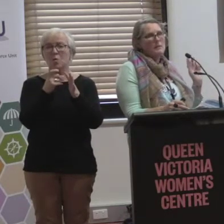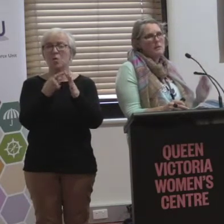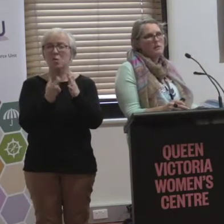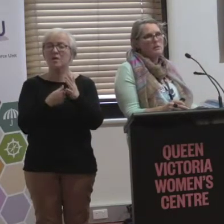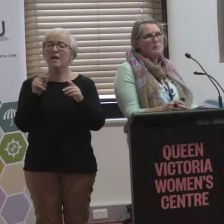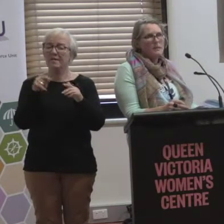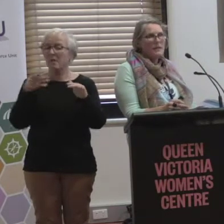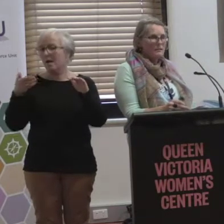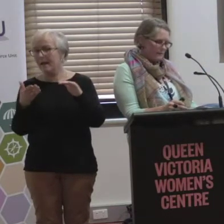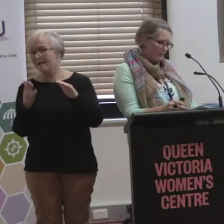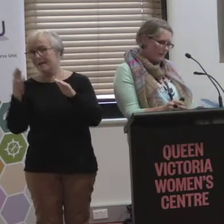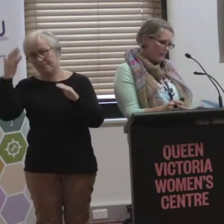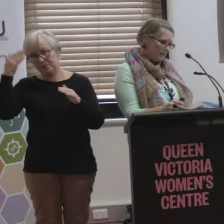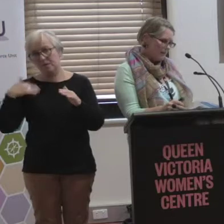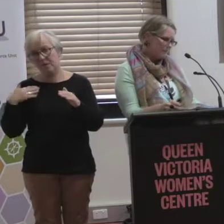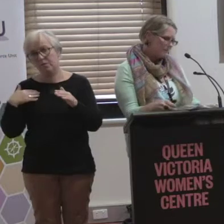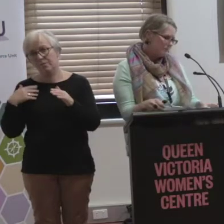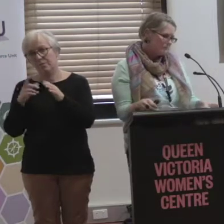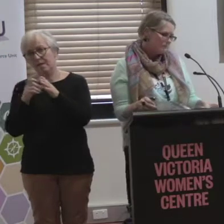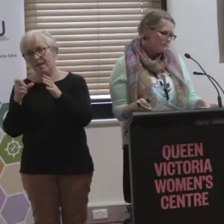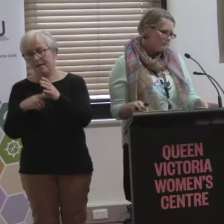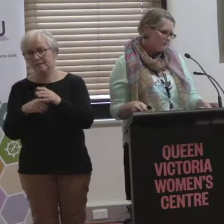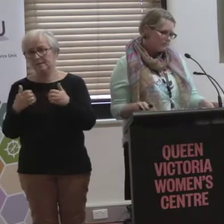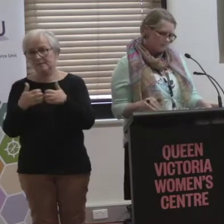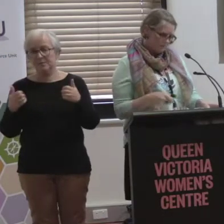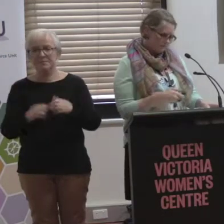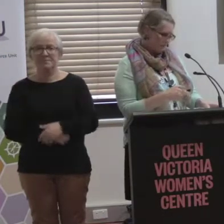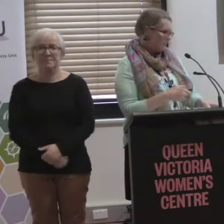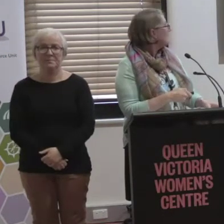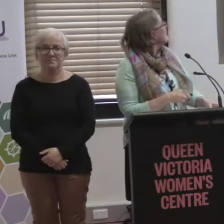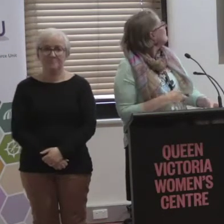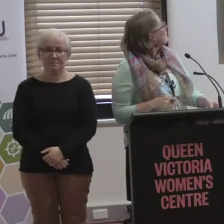under the Medical Treatment Planning Decisions Act.